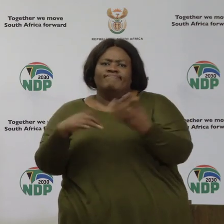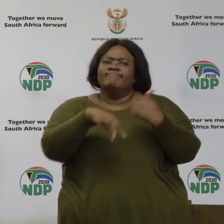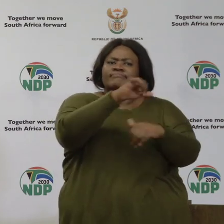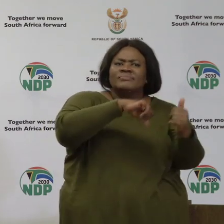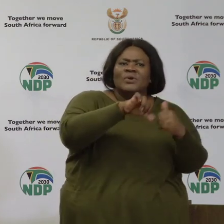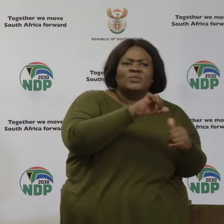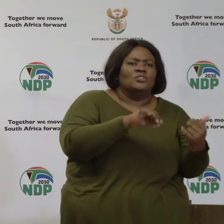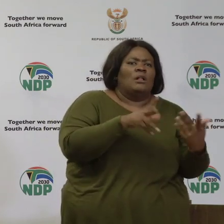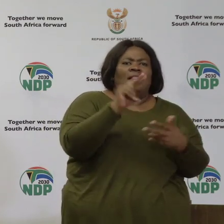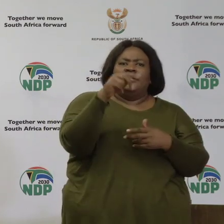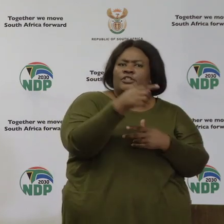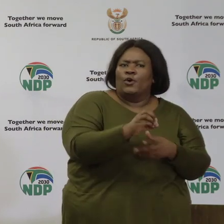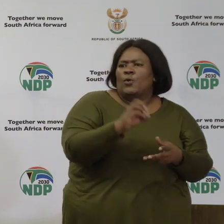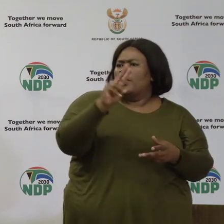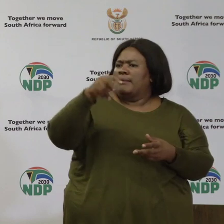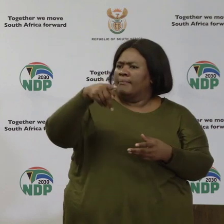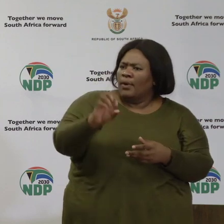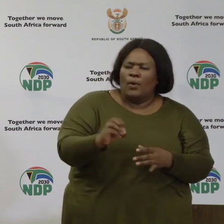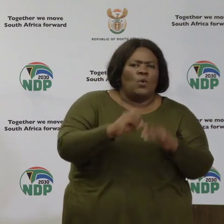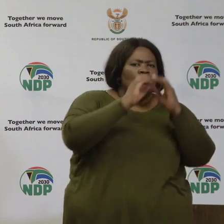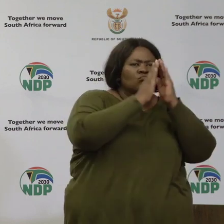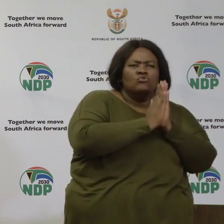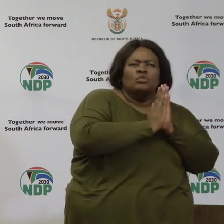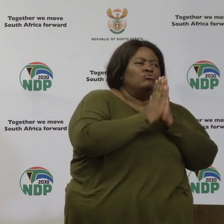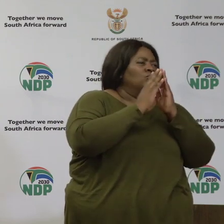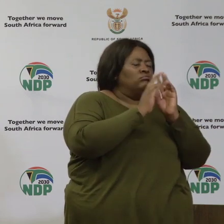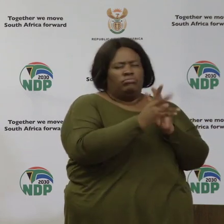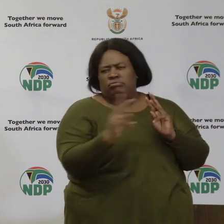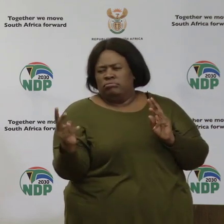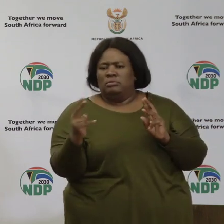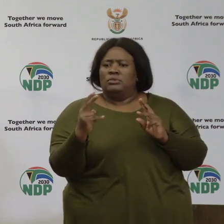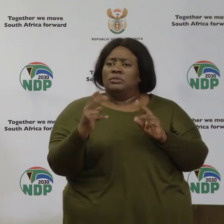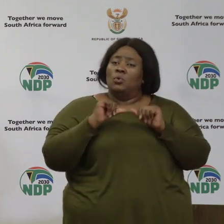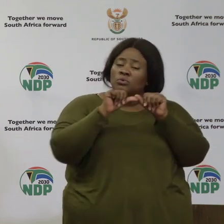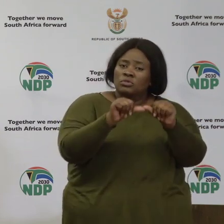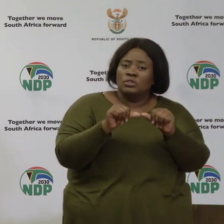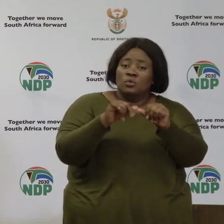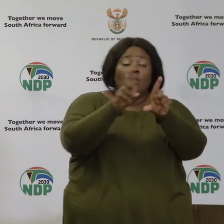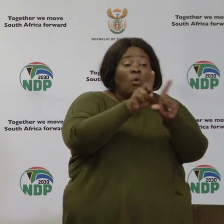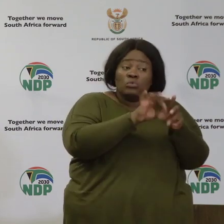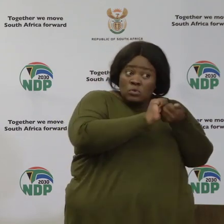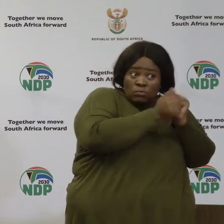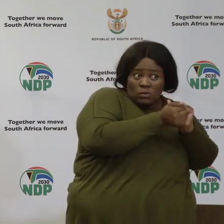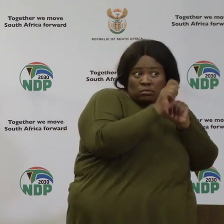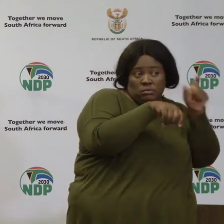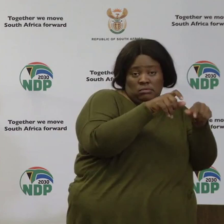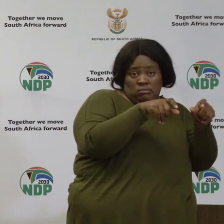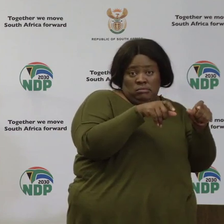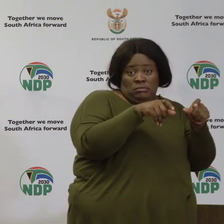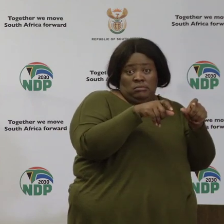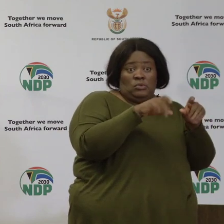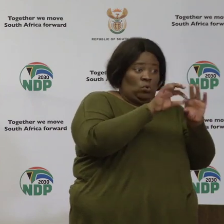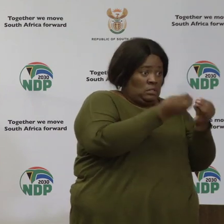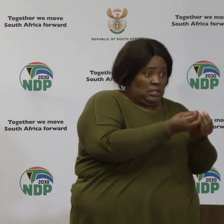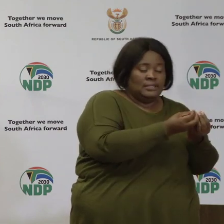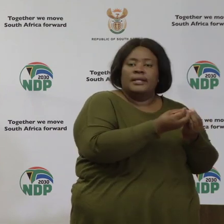social, non-governmental, church bodies continue to call, and sports bodies, by the way, continue to